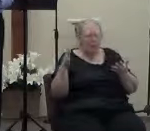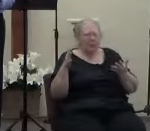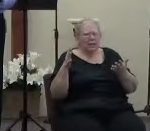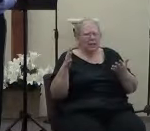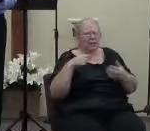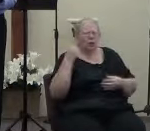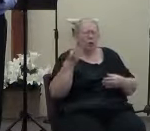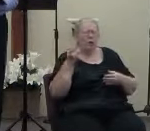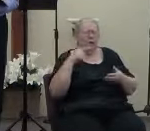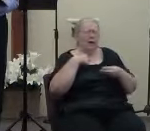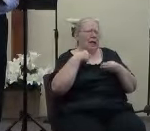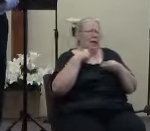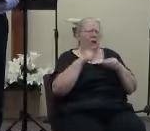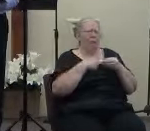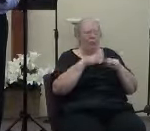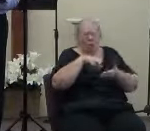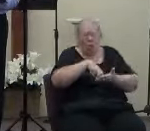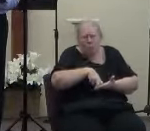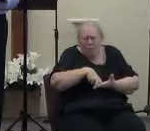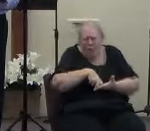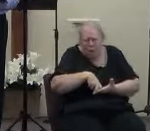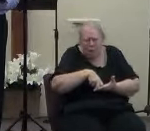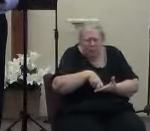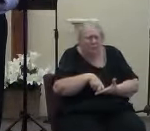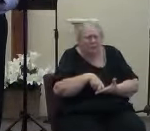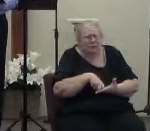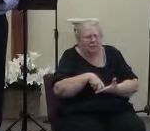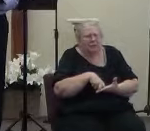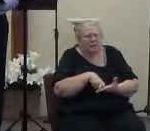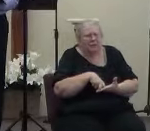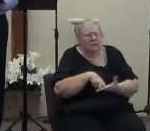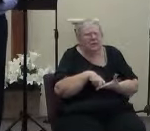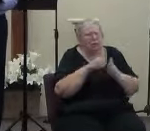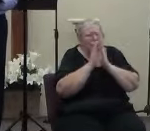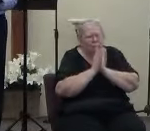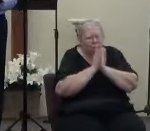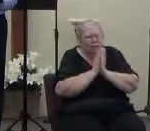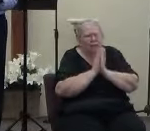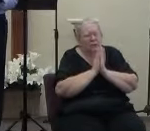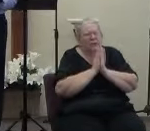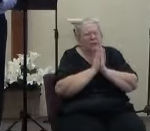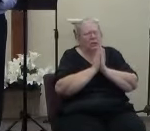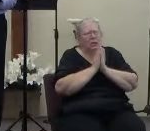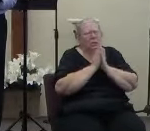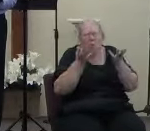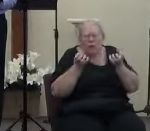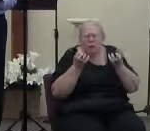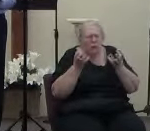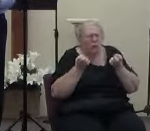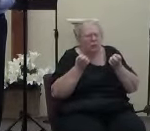just about bowing your knees like a reed in the wind and praying? Is that what you